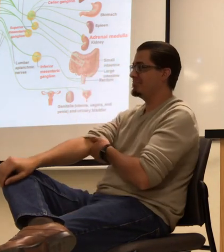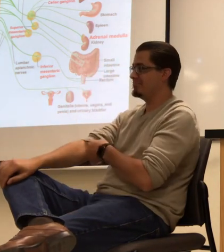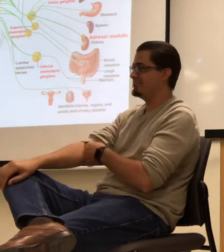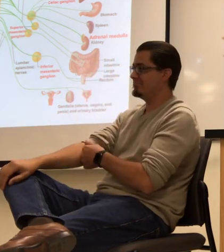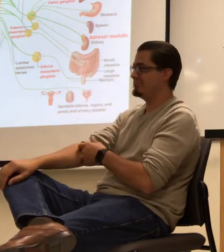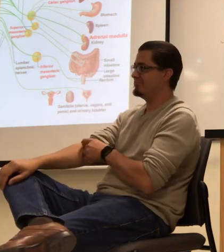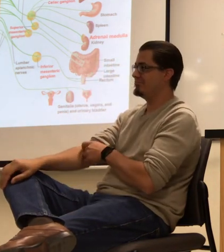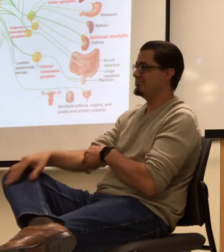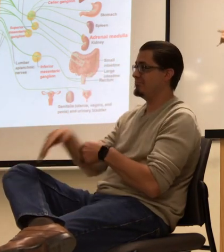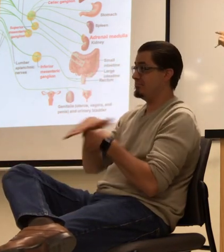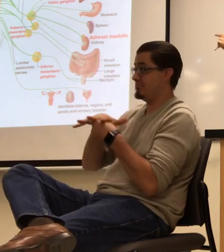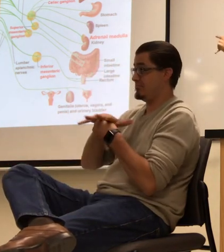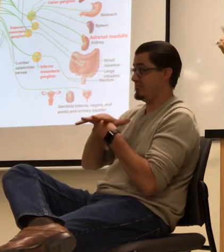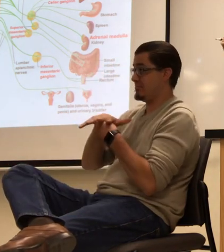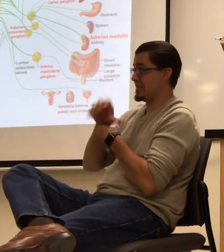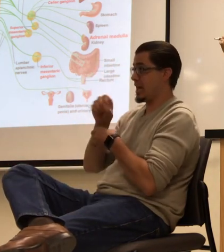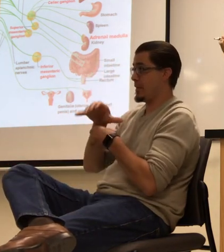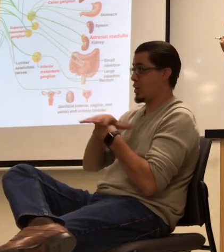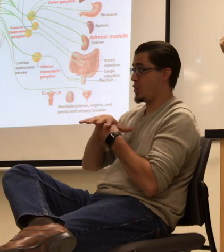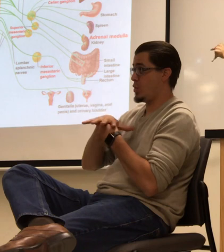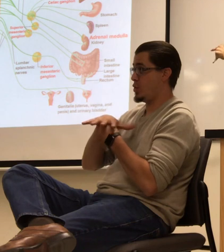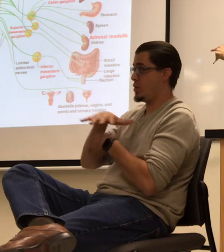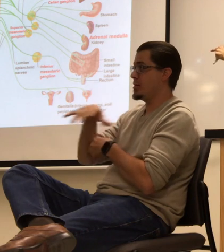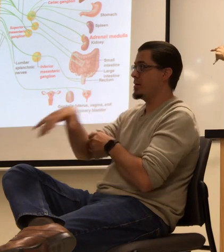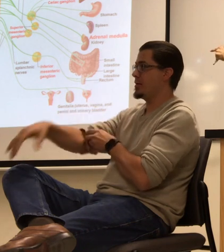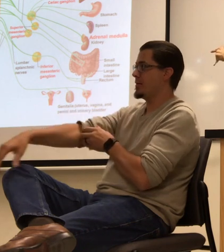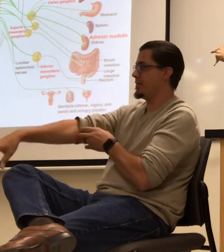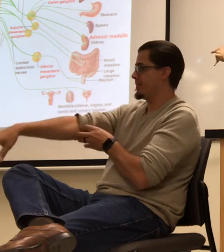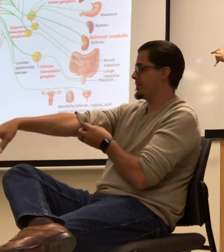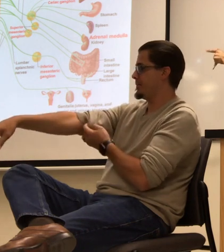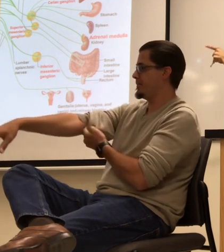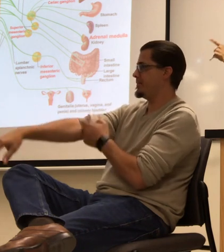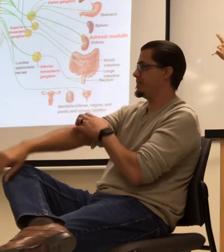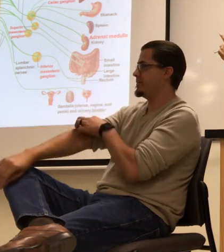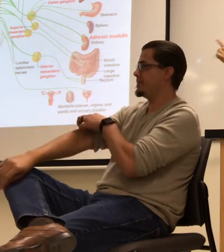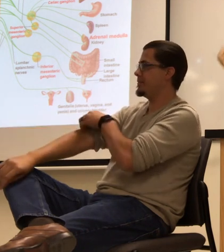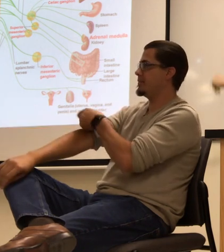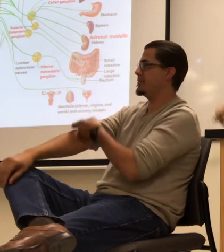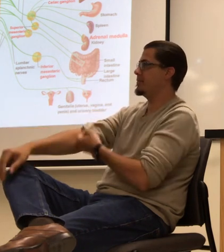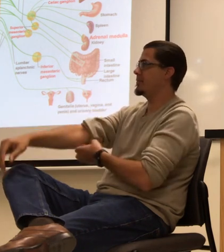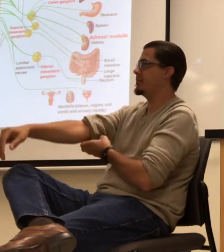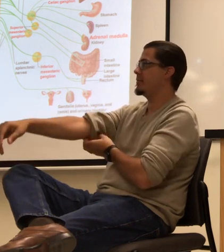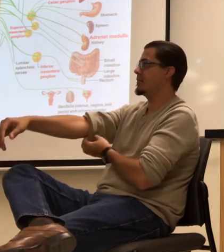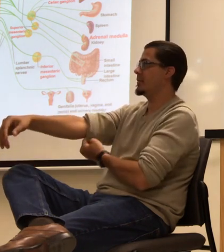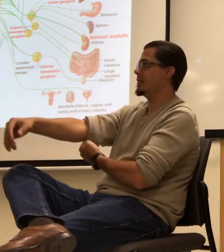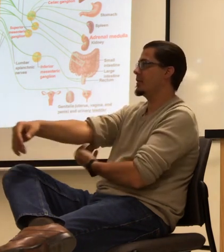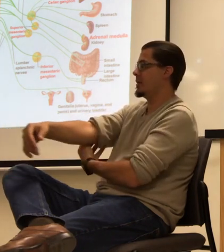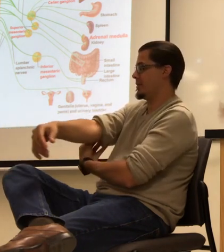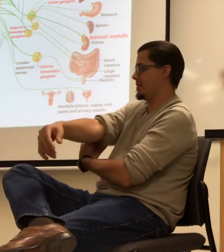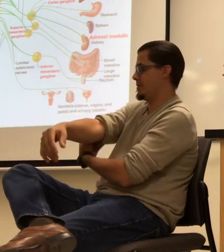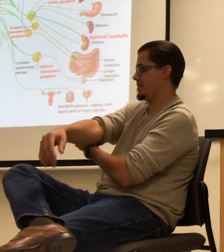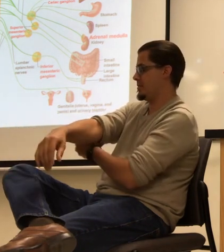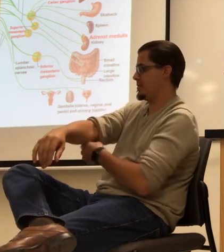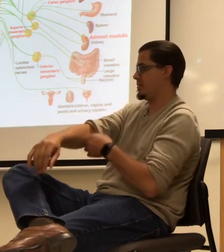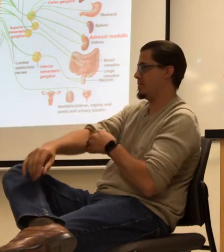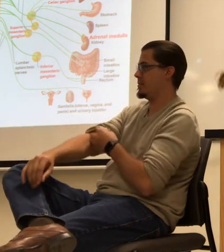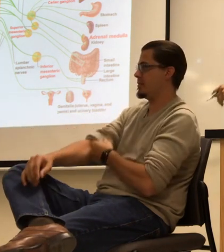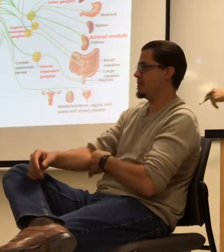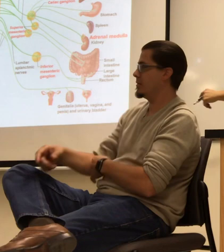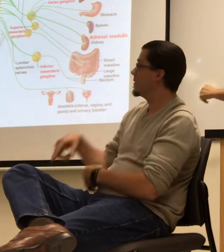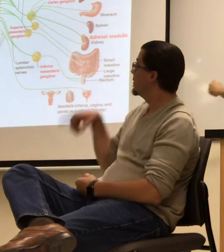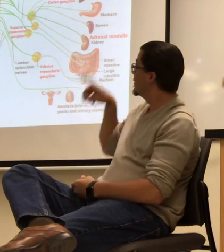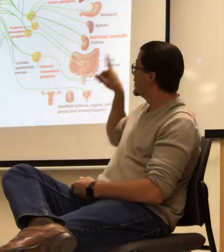And they are the celiac ganglion, the superior mesenteric ganglion, inferior mesenteric ganglion. Those are the